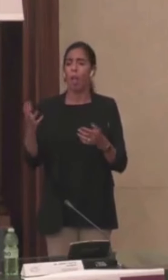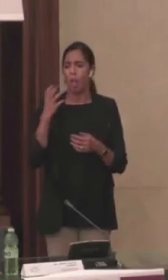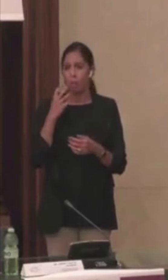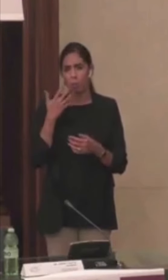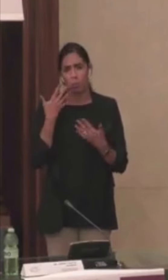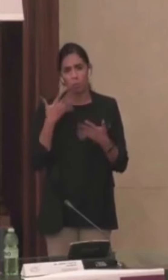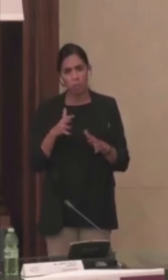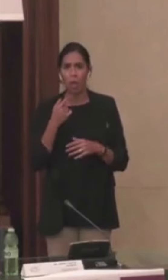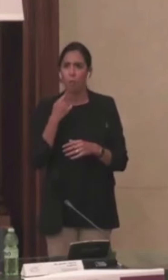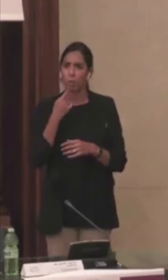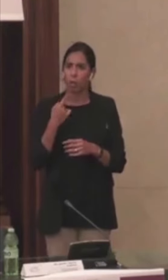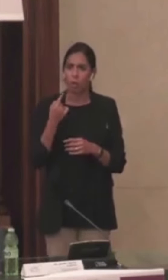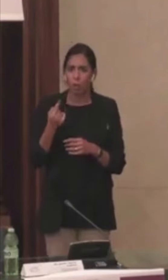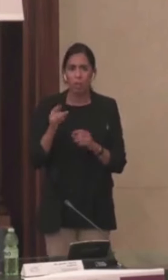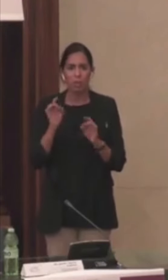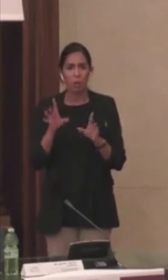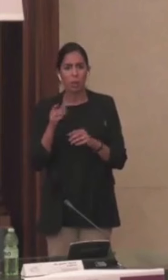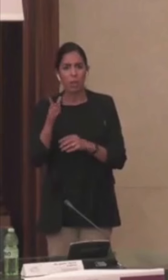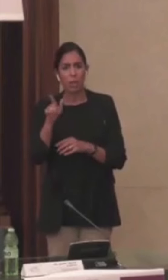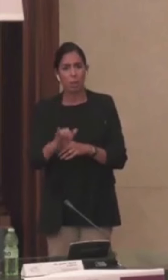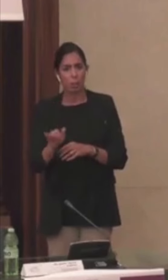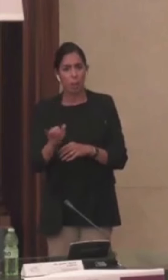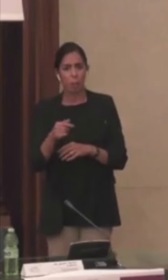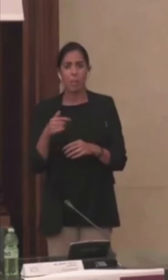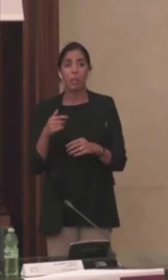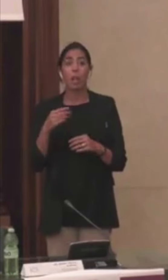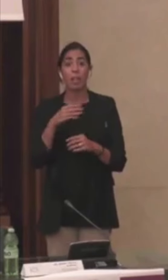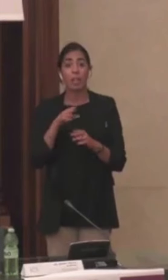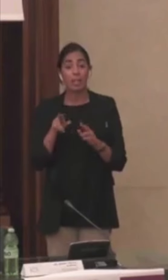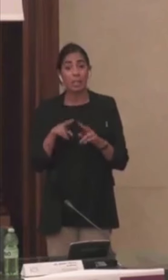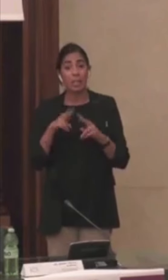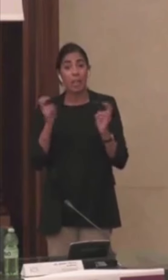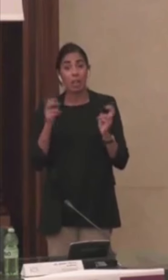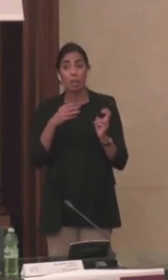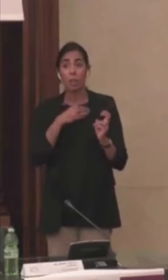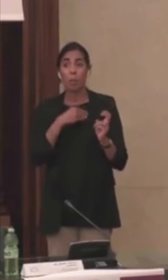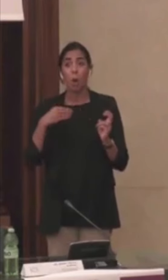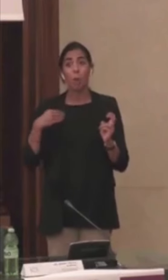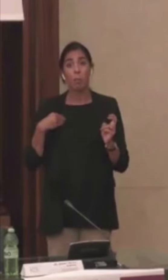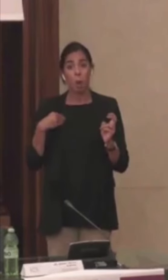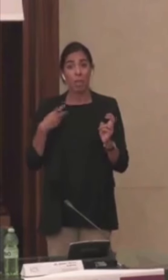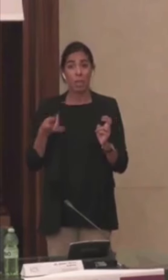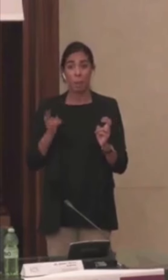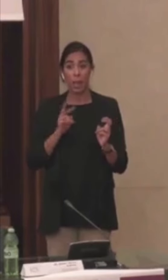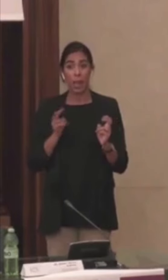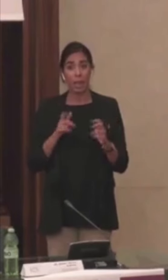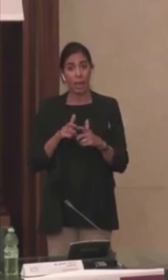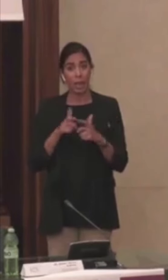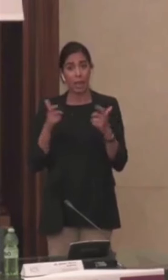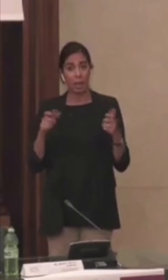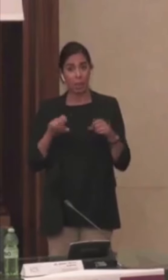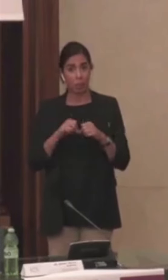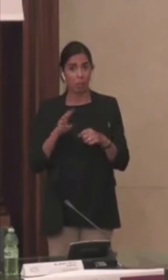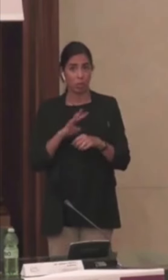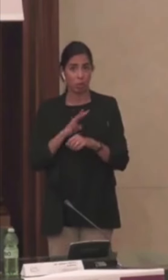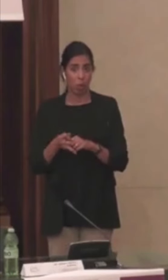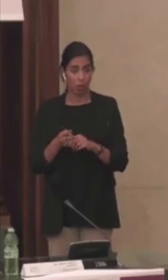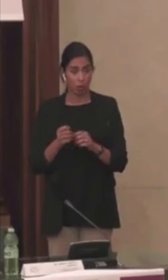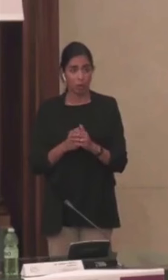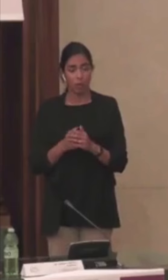severe lateral pneumonia, not poisoning. Anyway, I will talk about ivermectin.